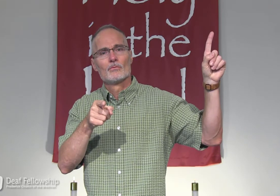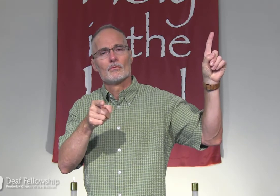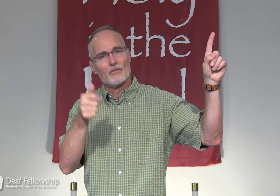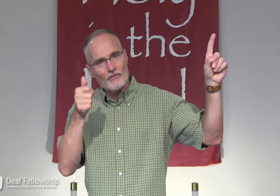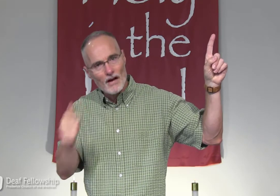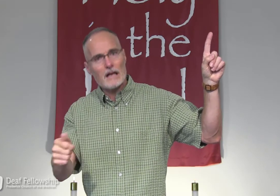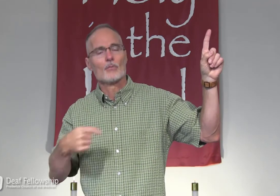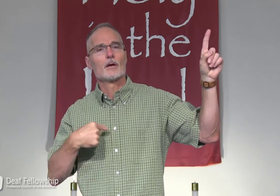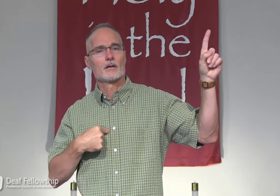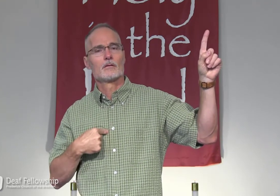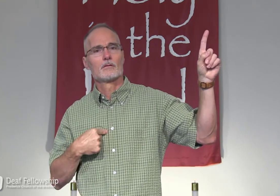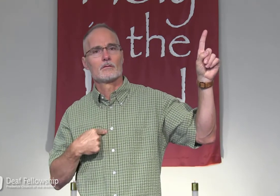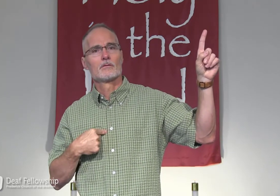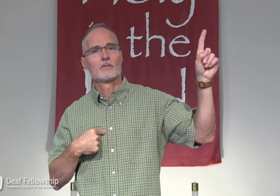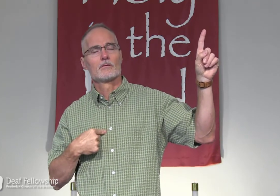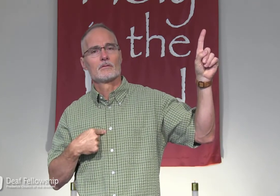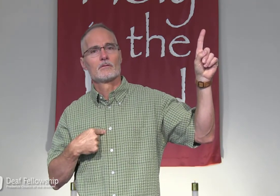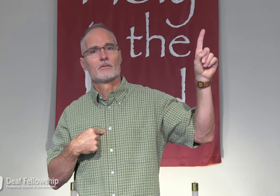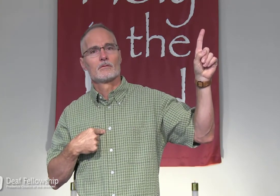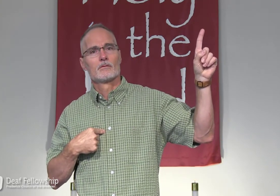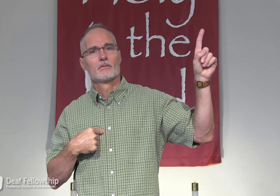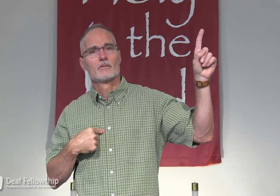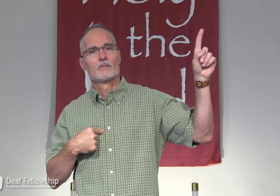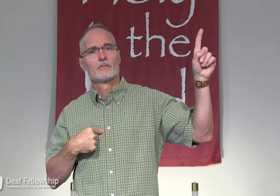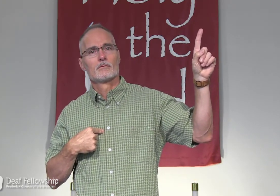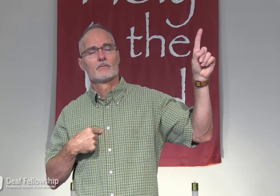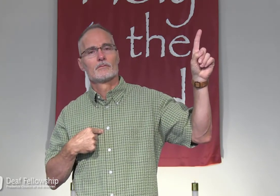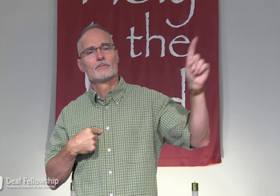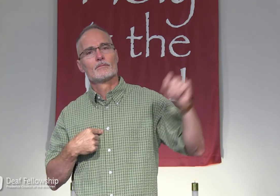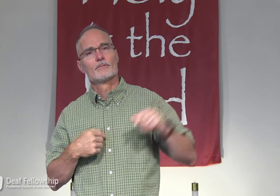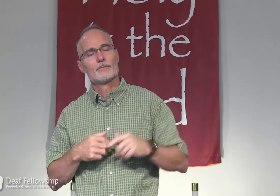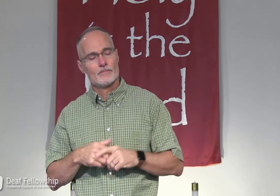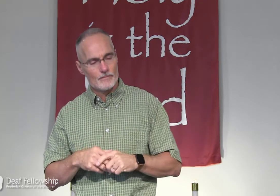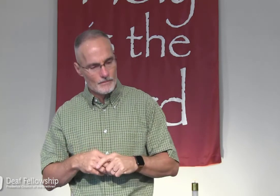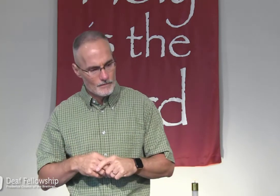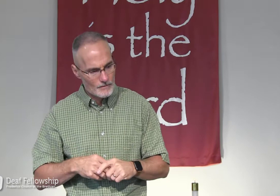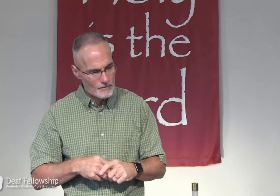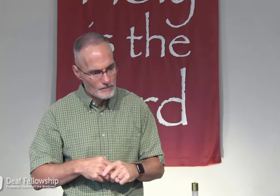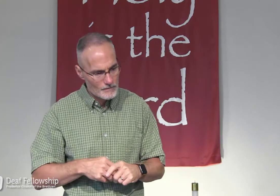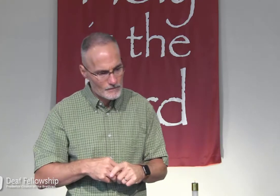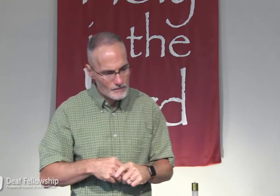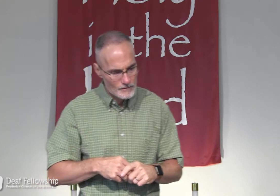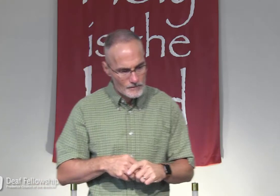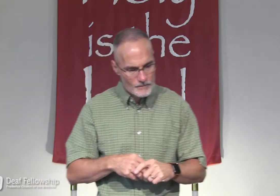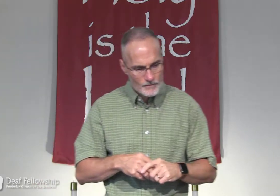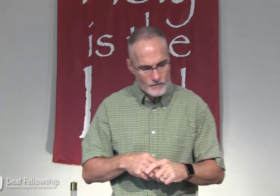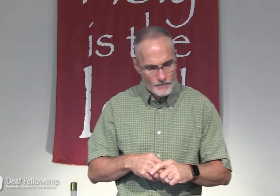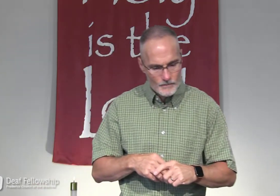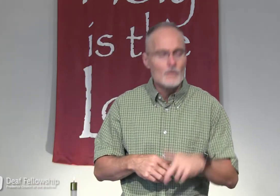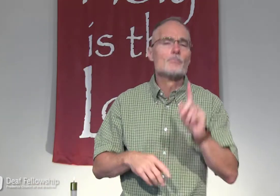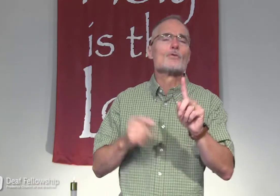I came, I love you, I died for you, follow me.